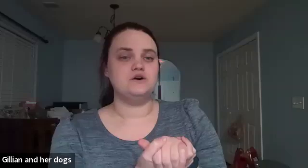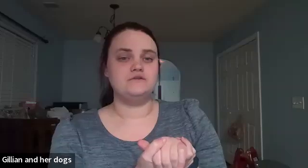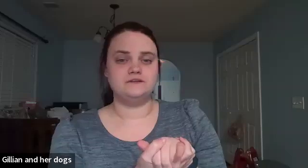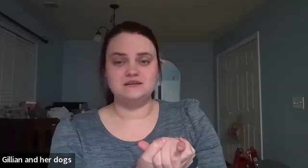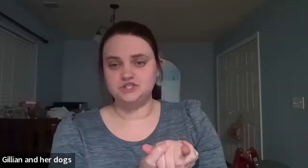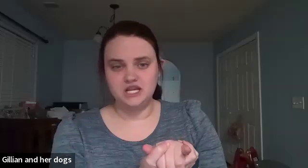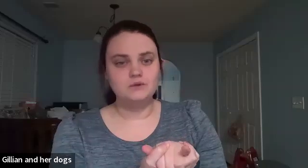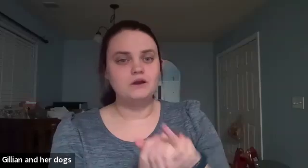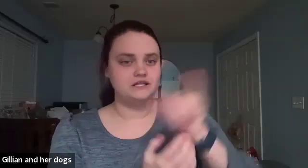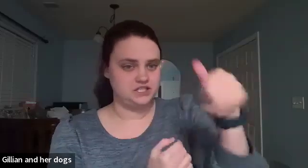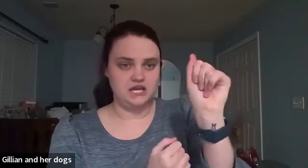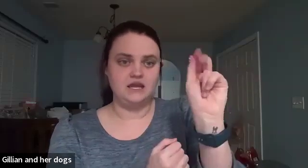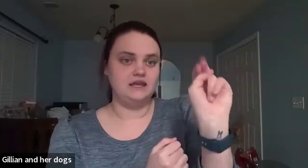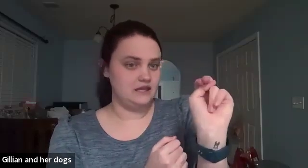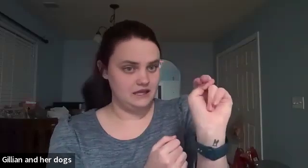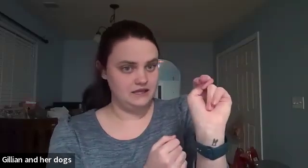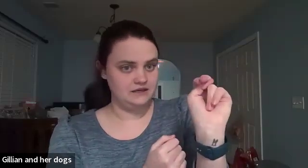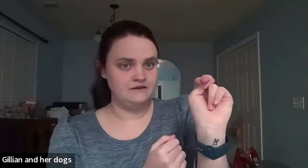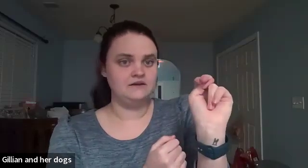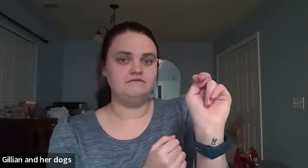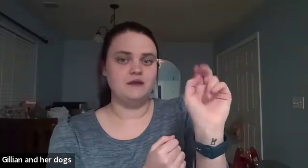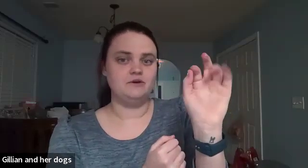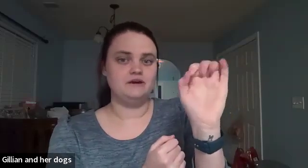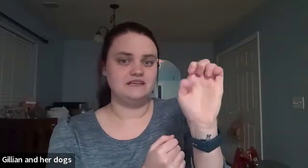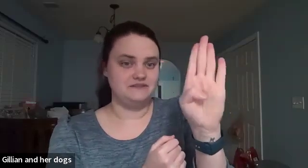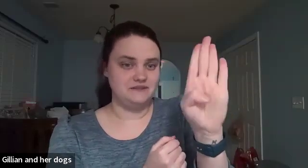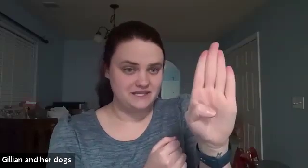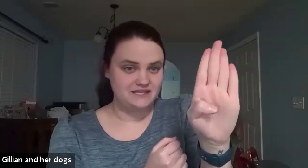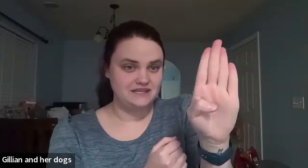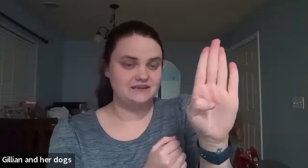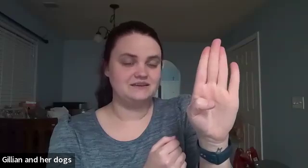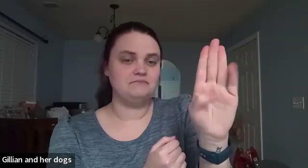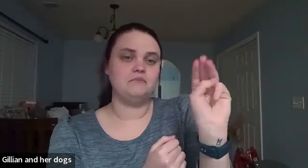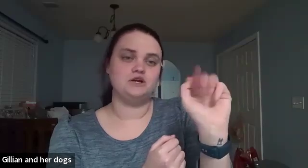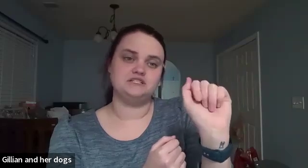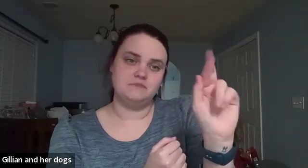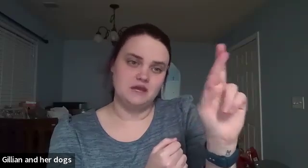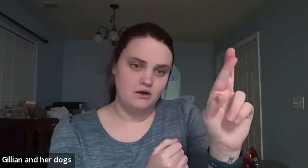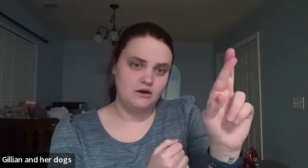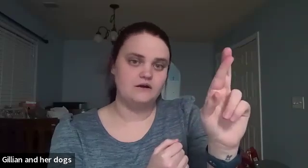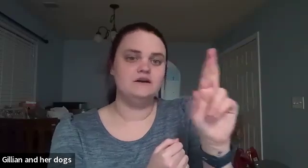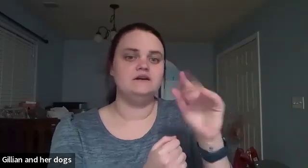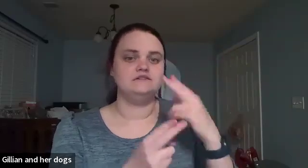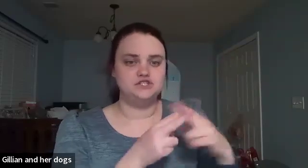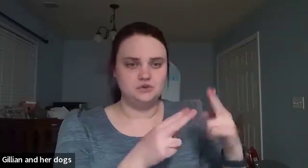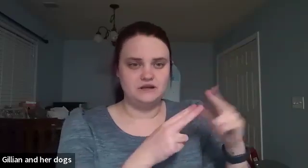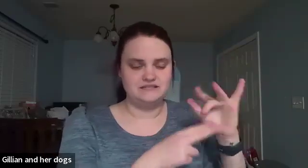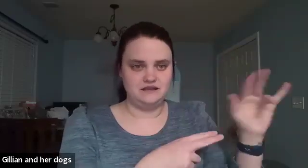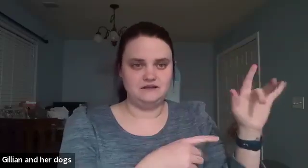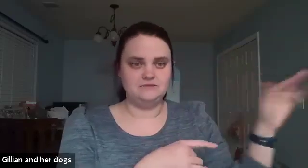So for example, January is Jan, February is Feb, March is Mar, short signing,